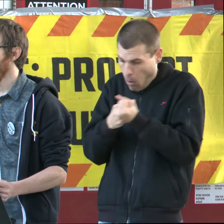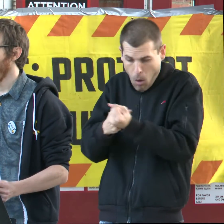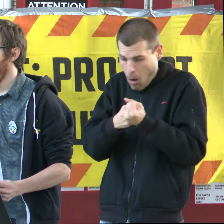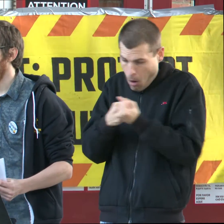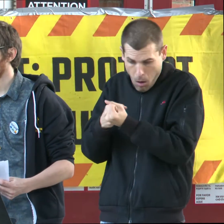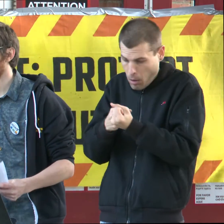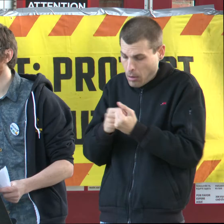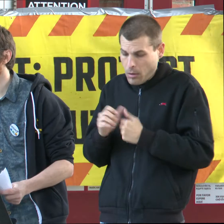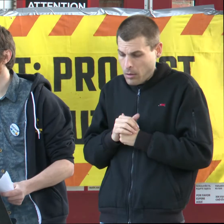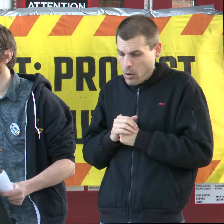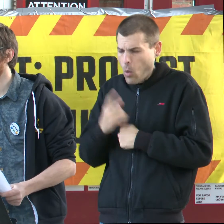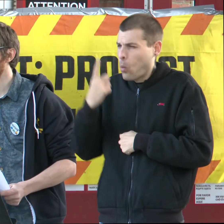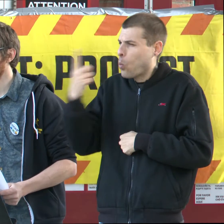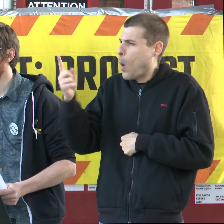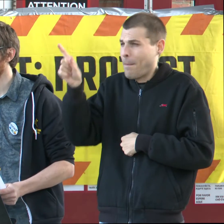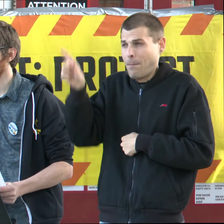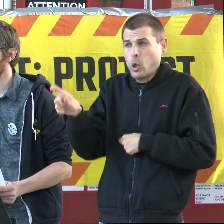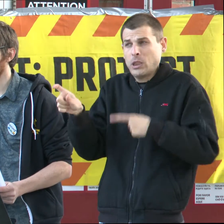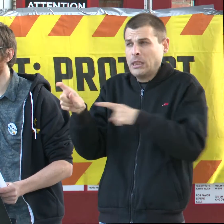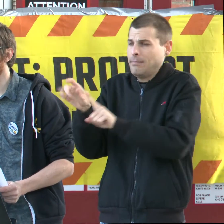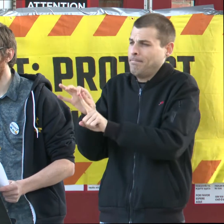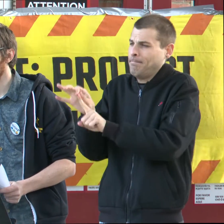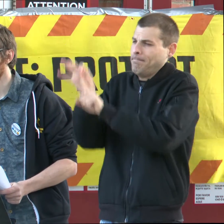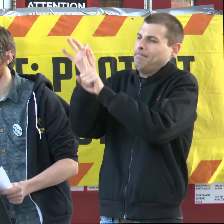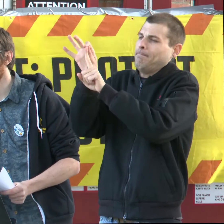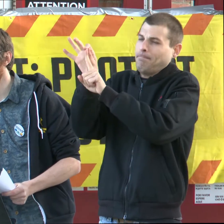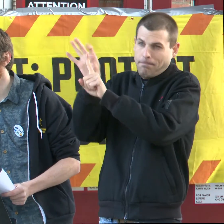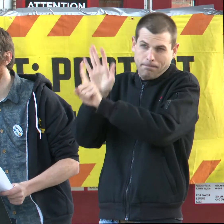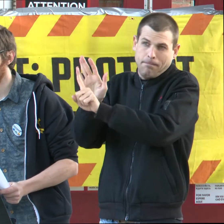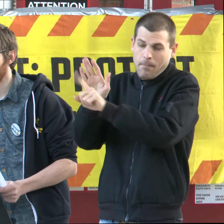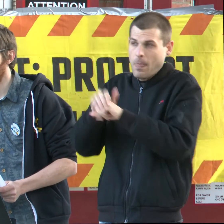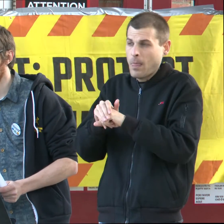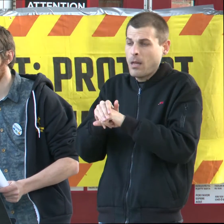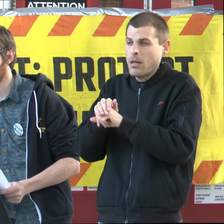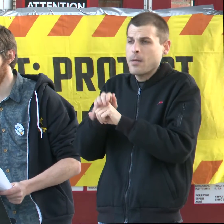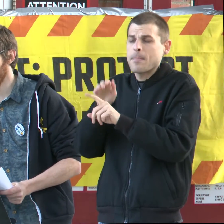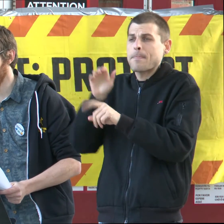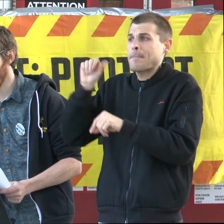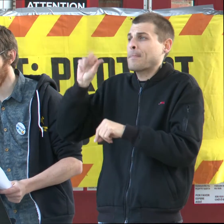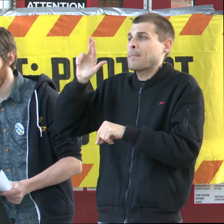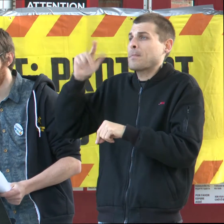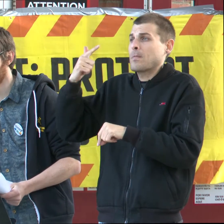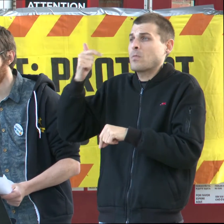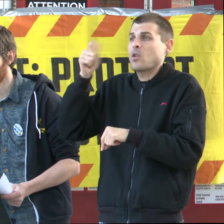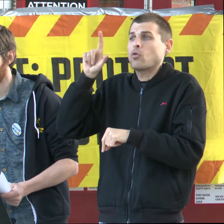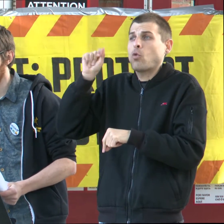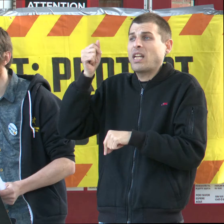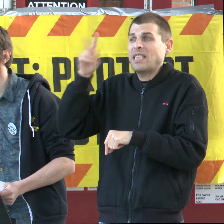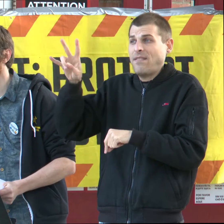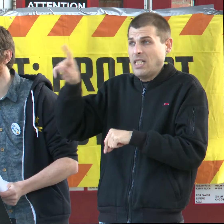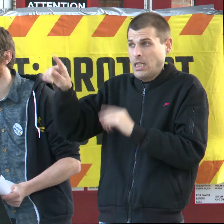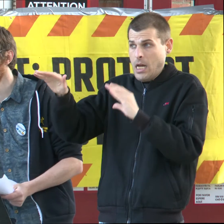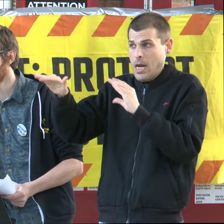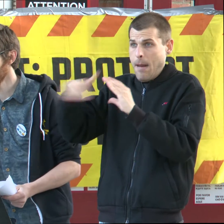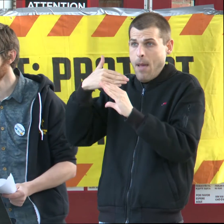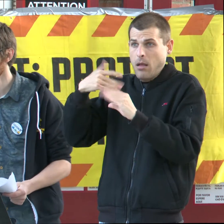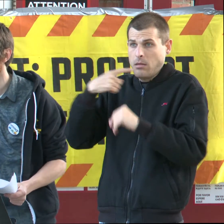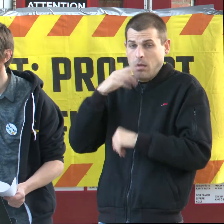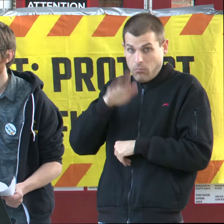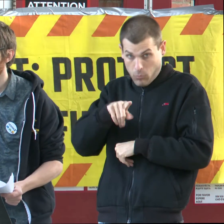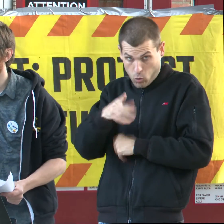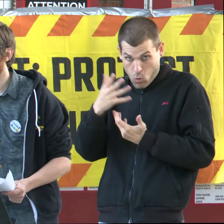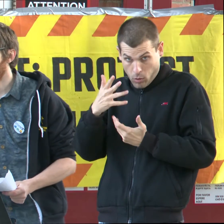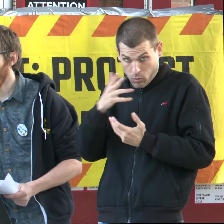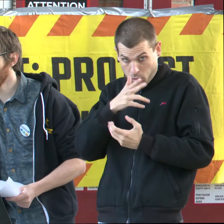shoulders. There's one individual in particular that sent an email in August of 2017 and said, hey, do you guys want to fight the Rose Quarter